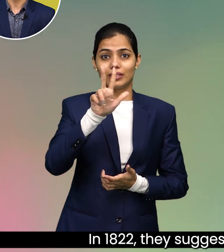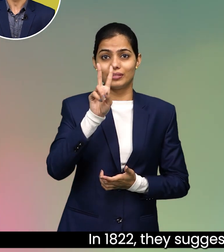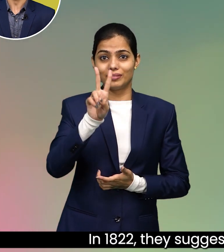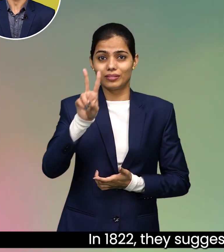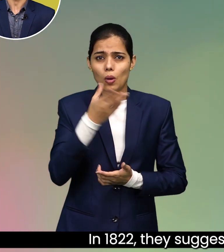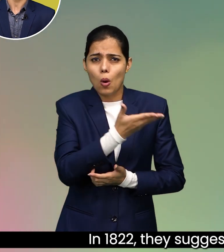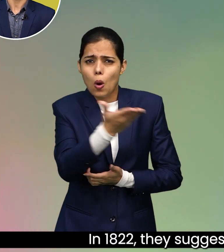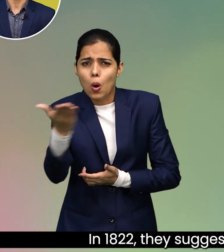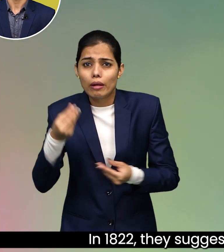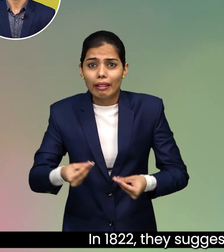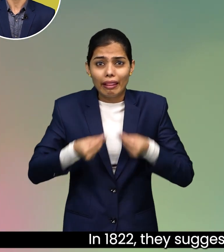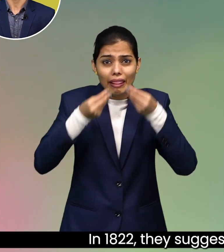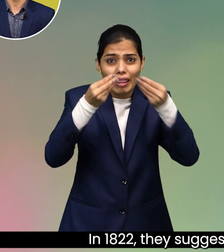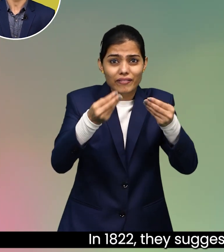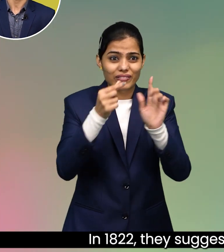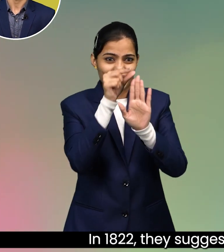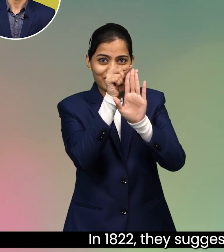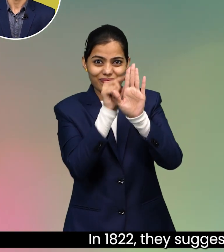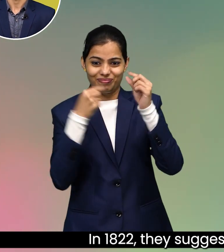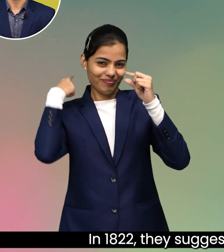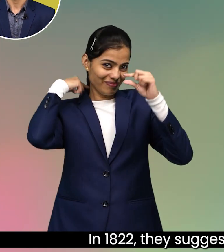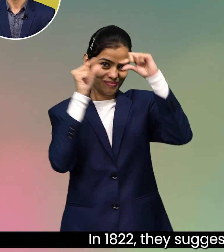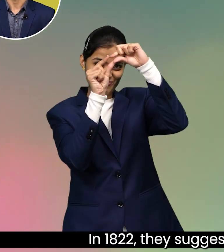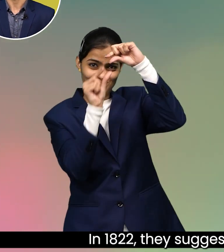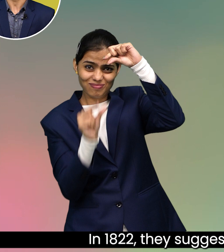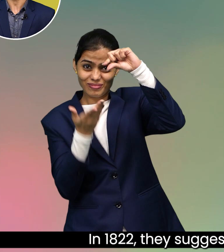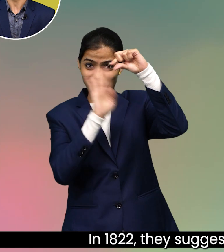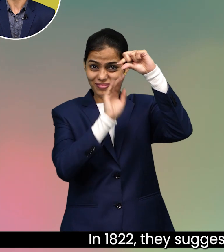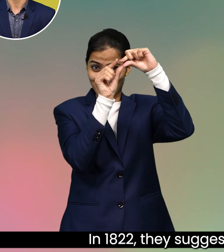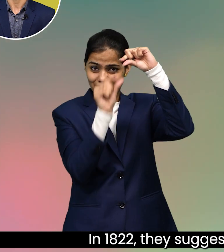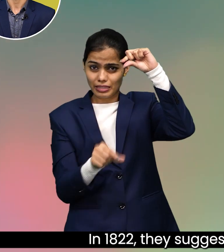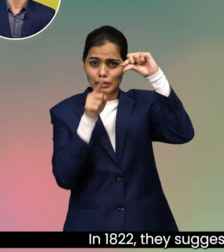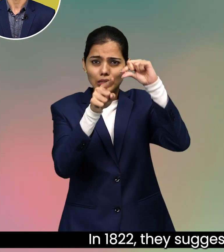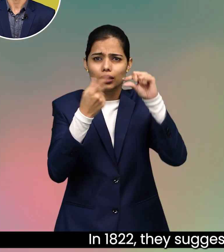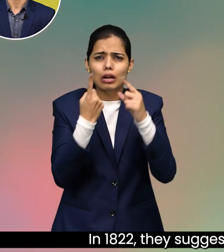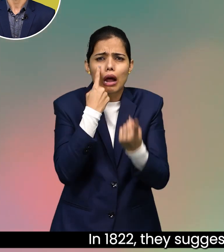In 1822, they suggested that the dorsal root